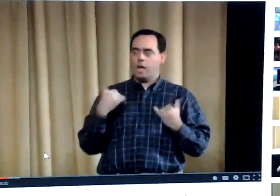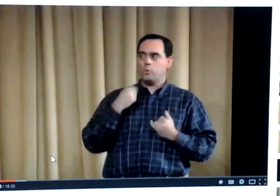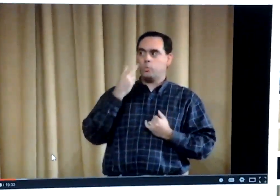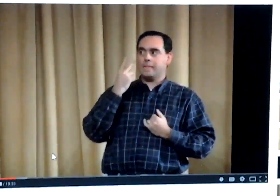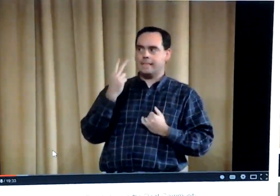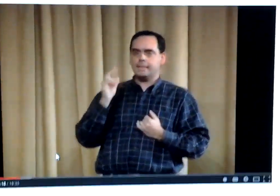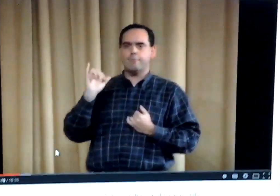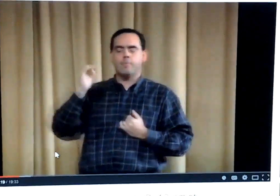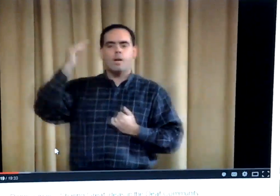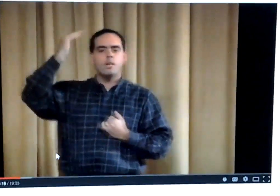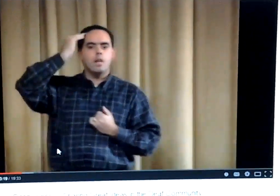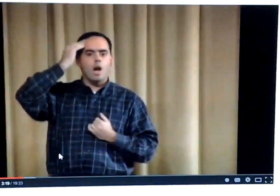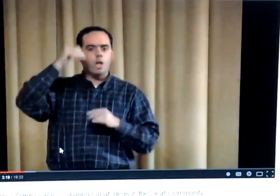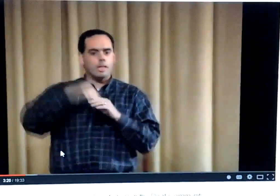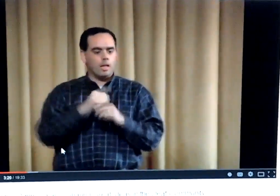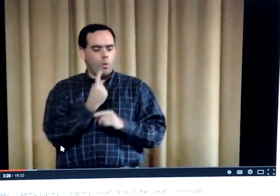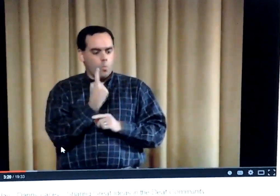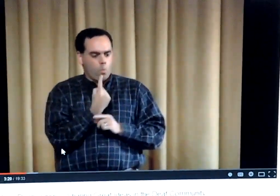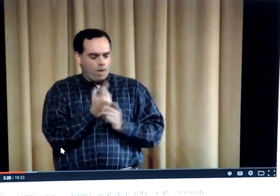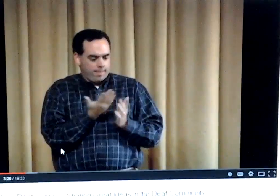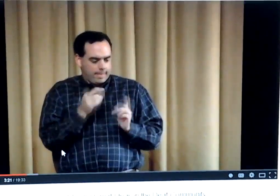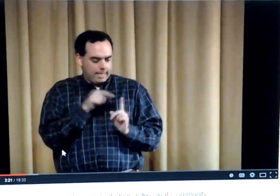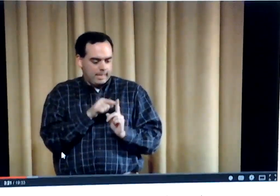Before, technical skills were enough.